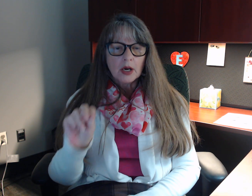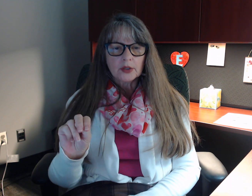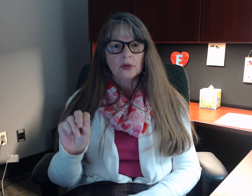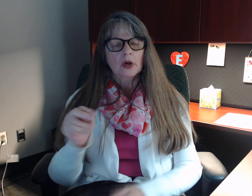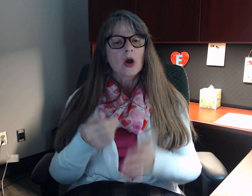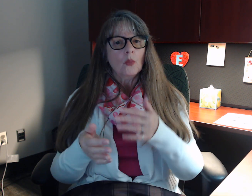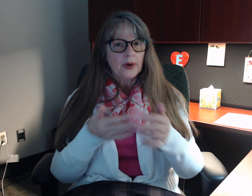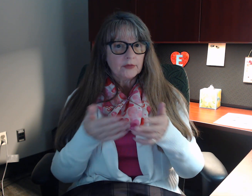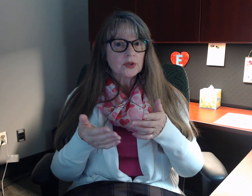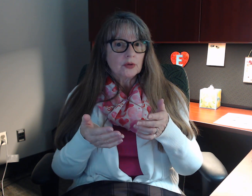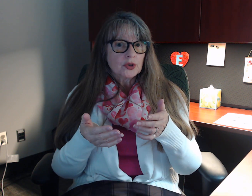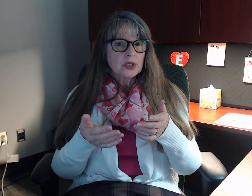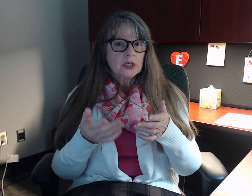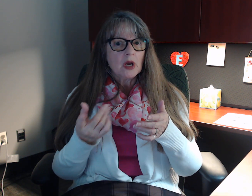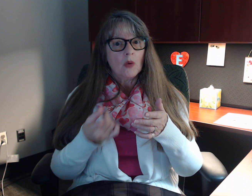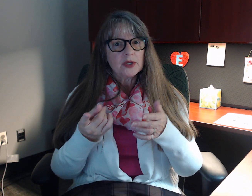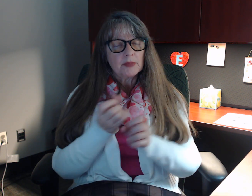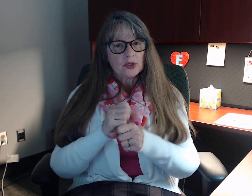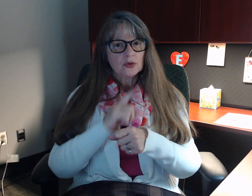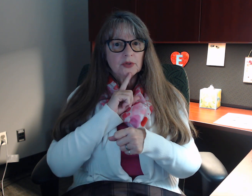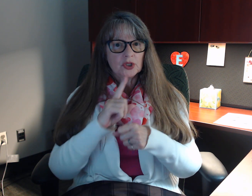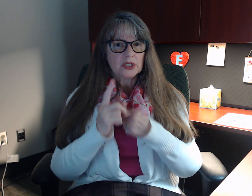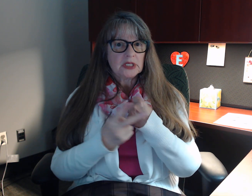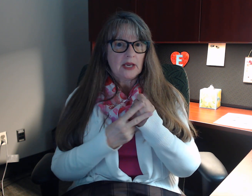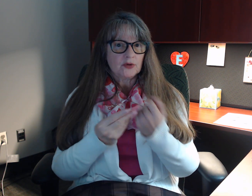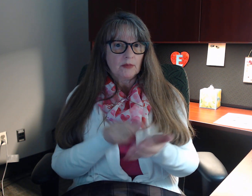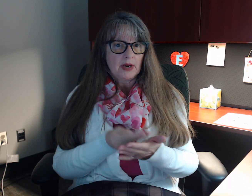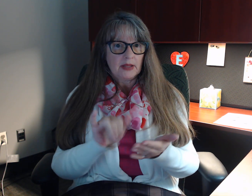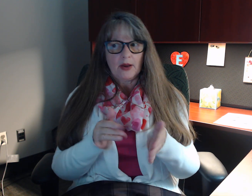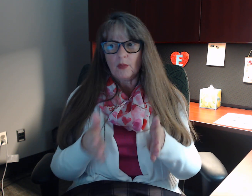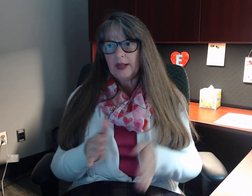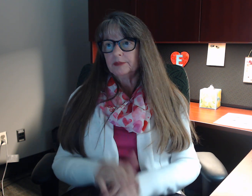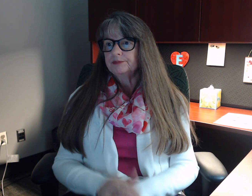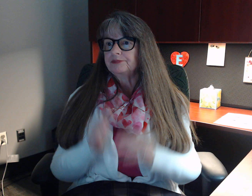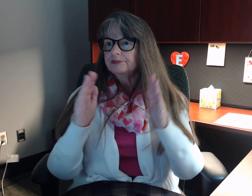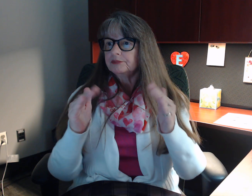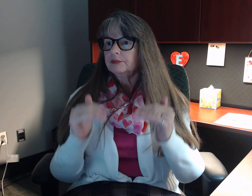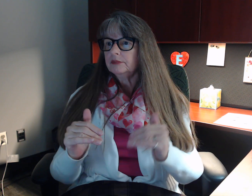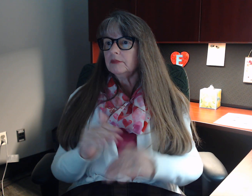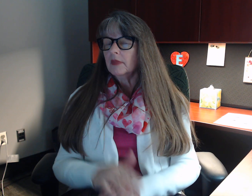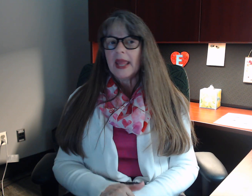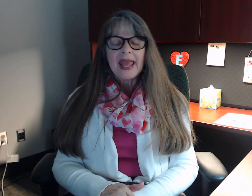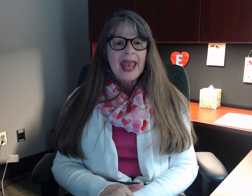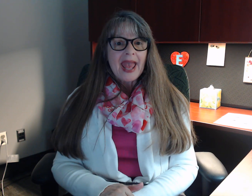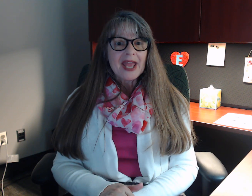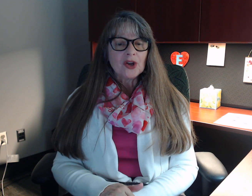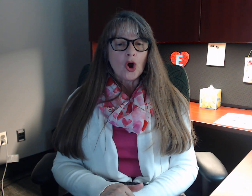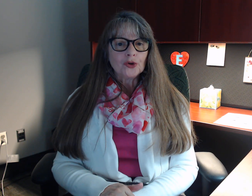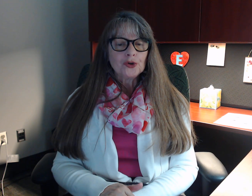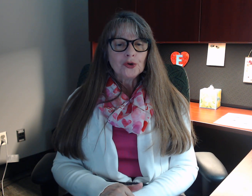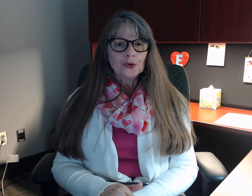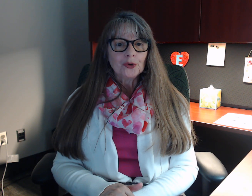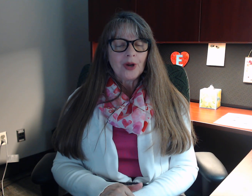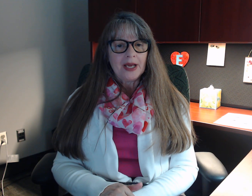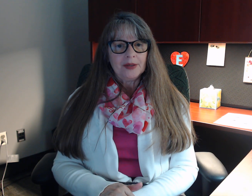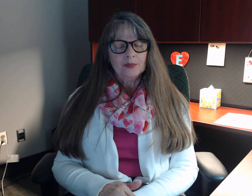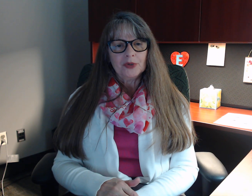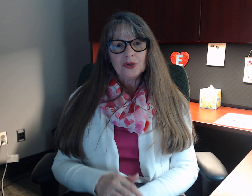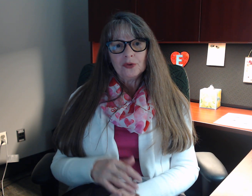or whatever, so she always makes sure that she saves her money that way. And on your when you